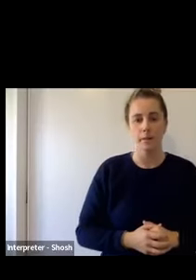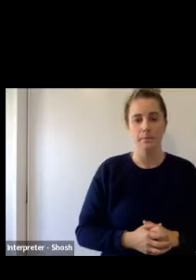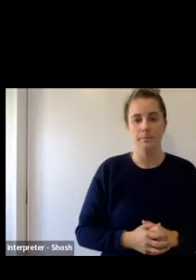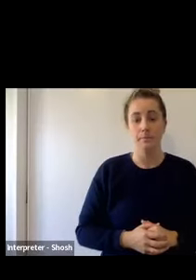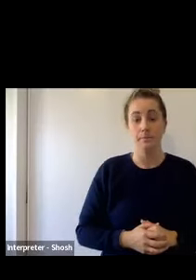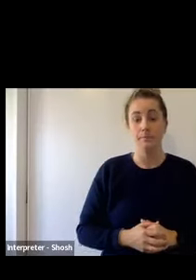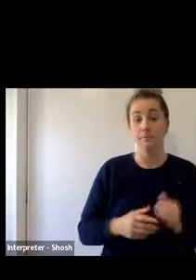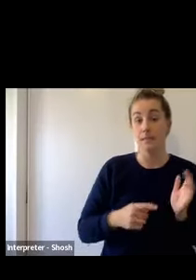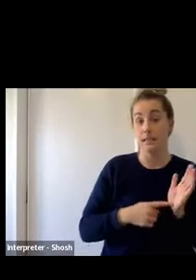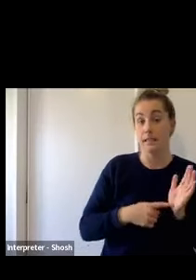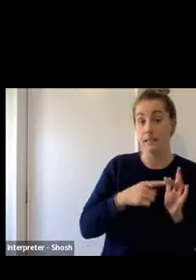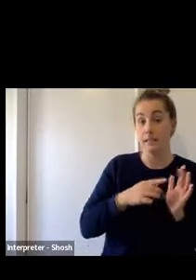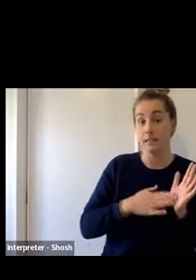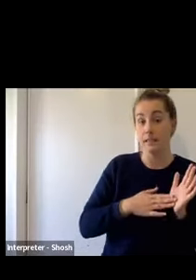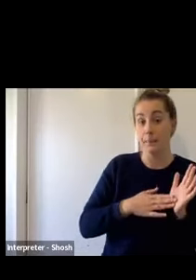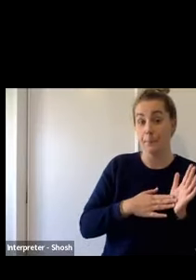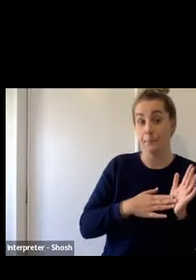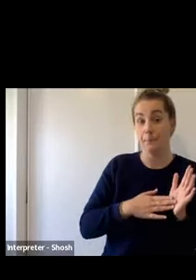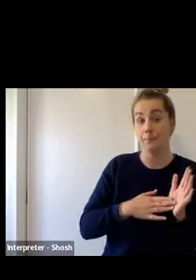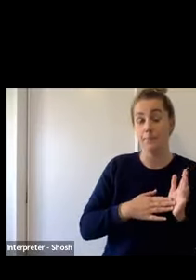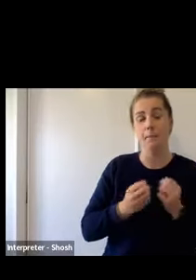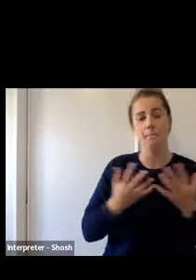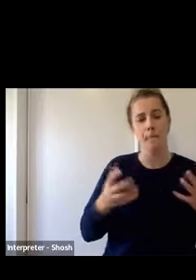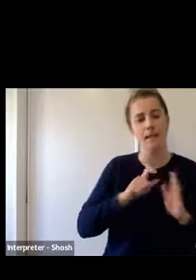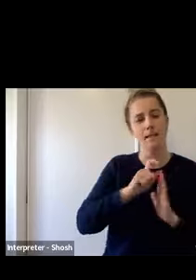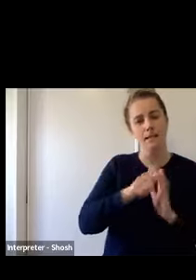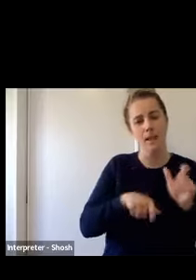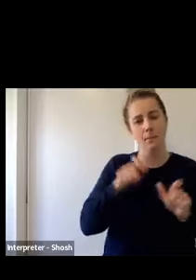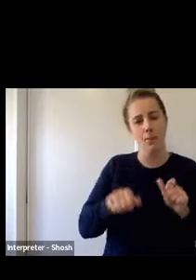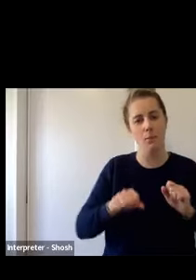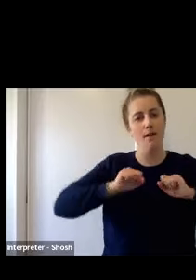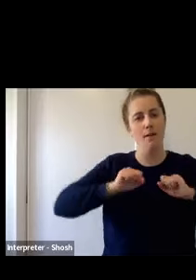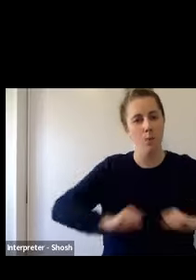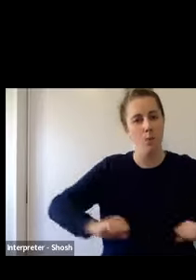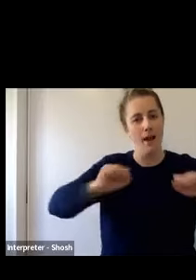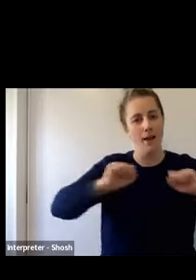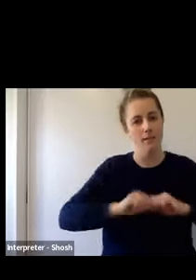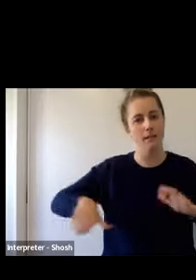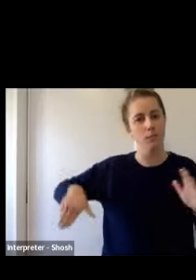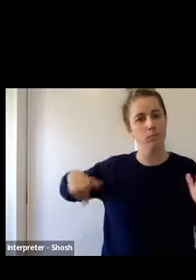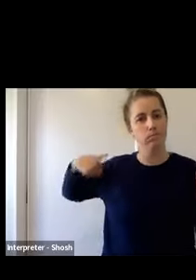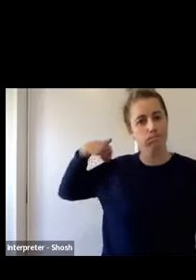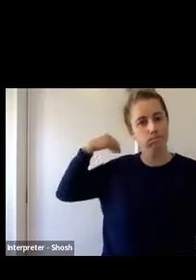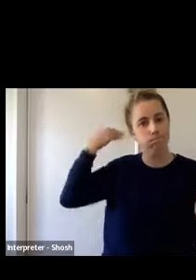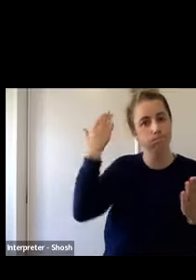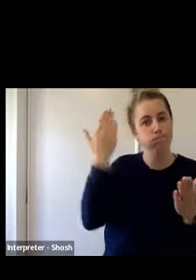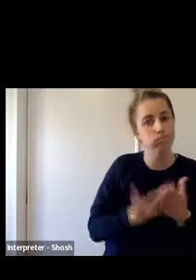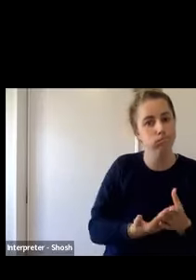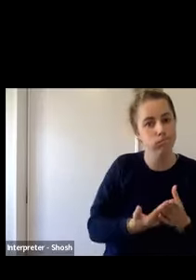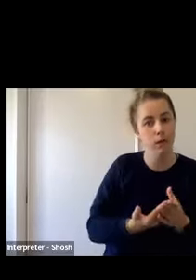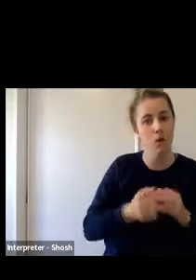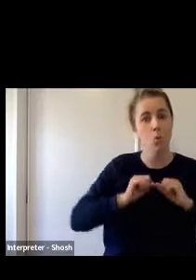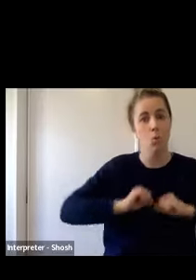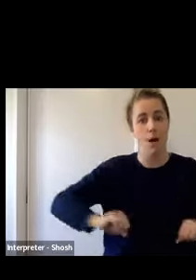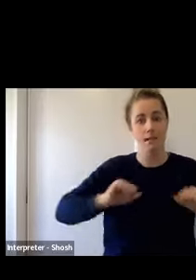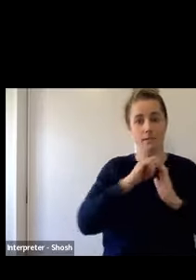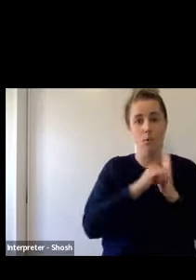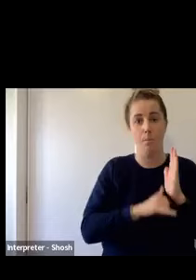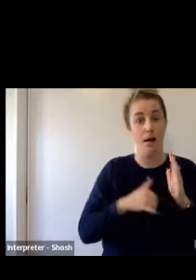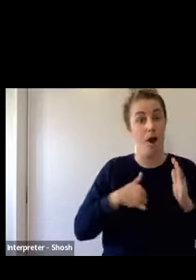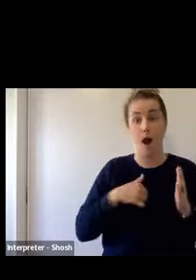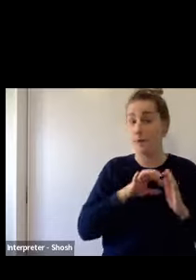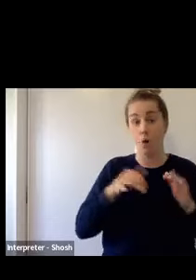This bill was something that many disabled people have been waiting for decades. I'm not a